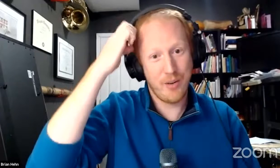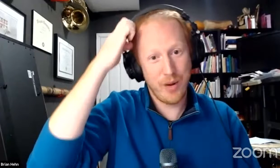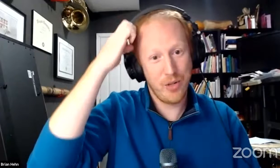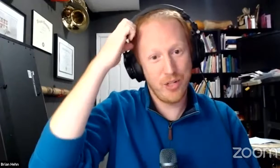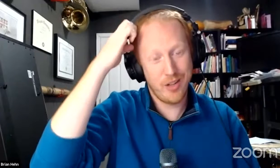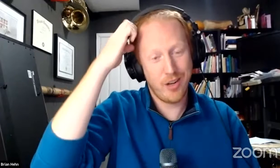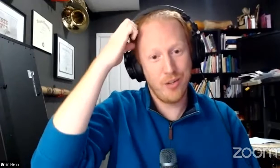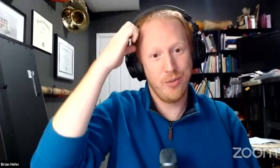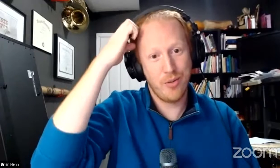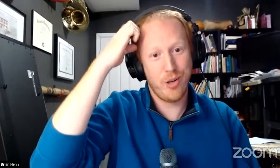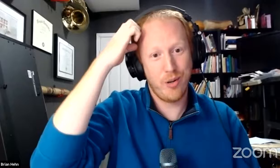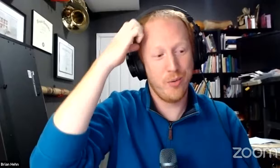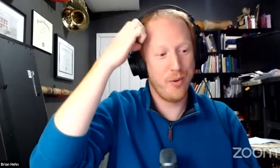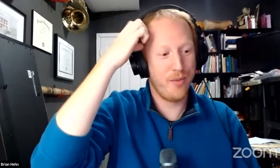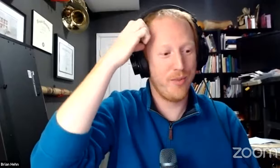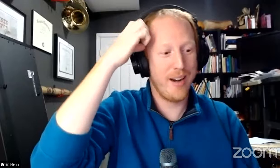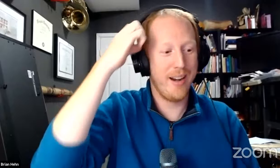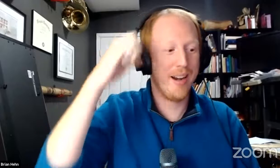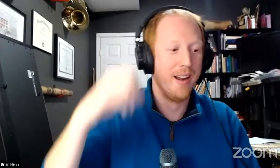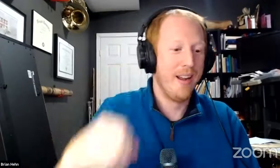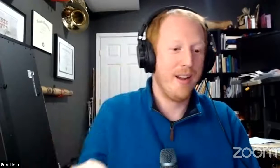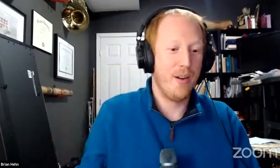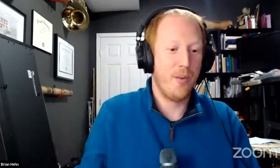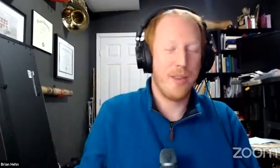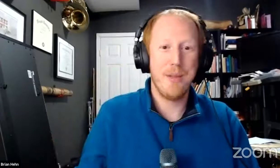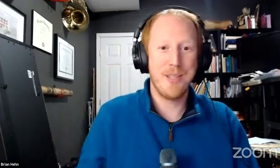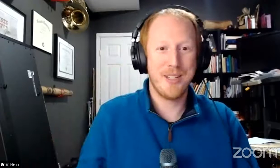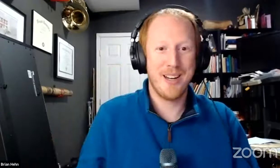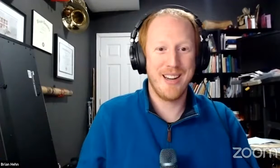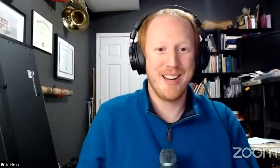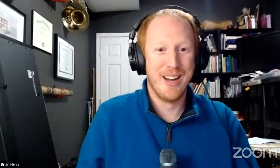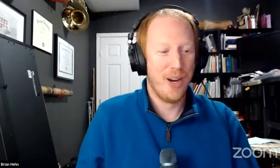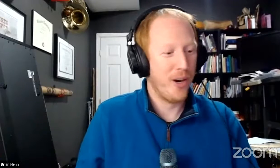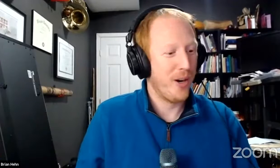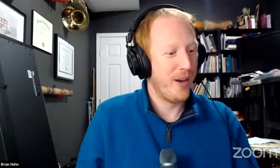goodwill to all, is still our cry